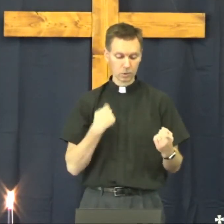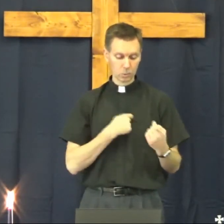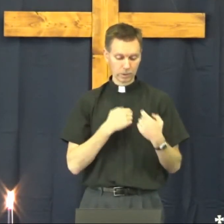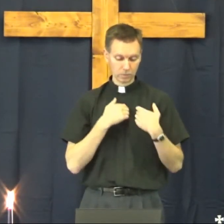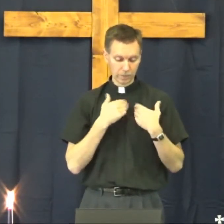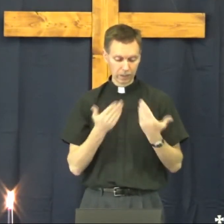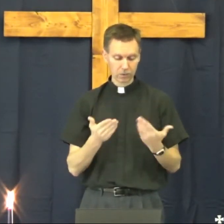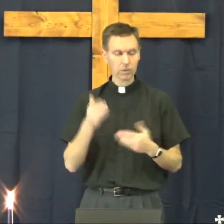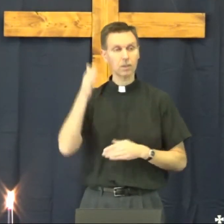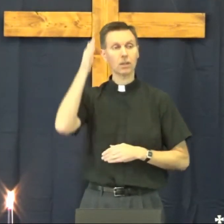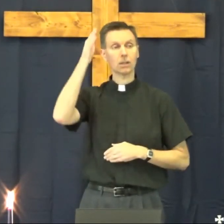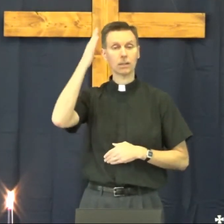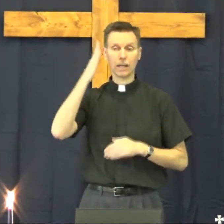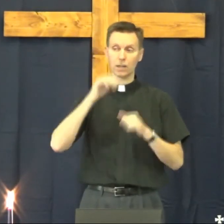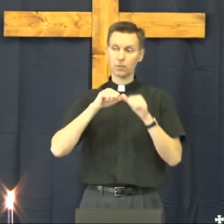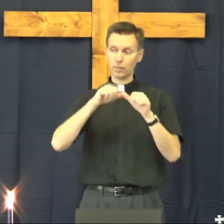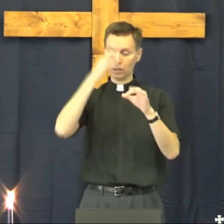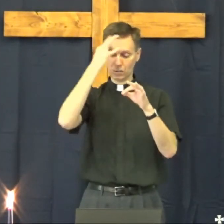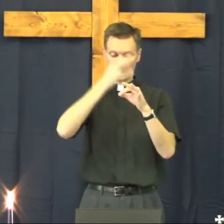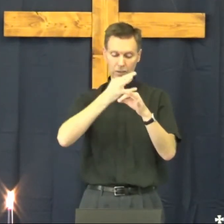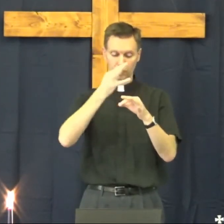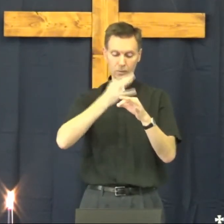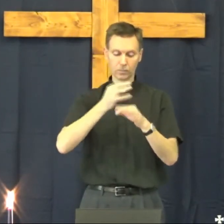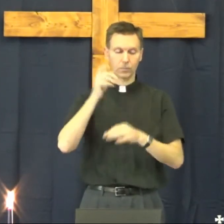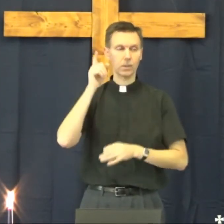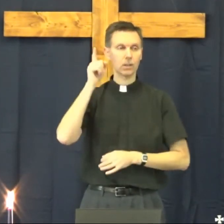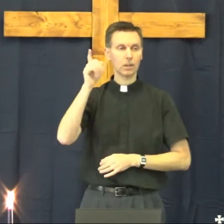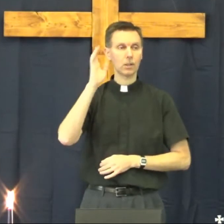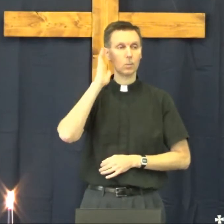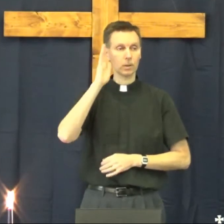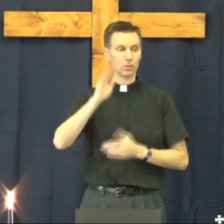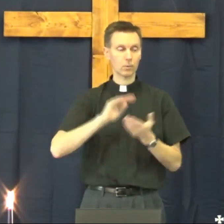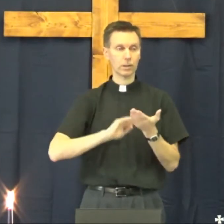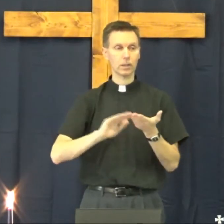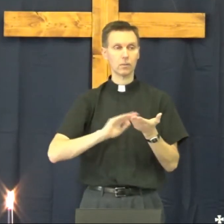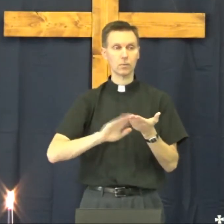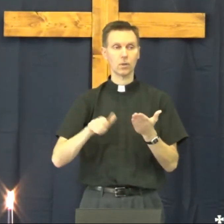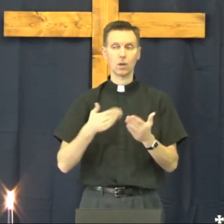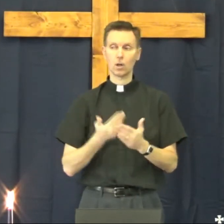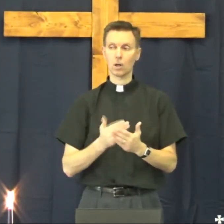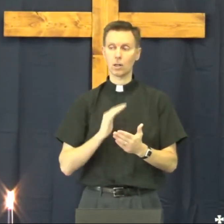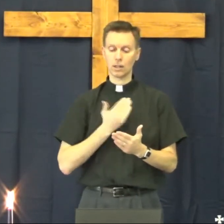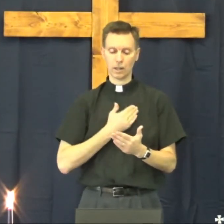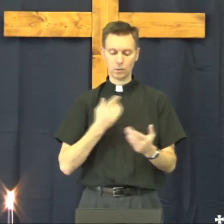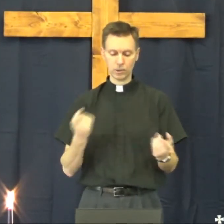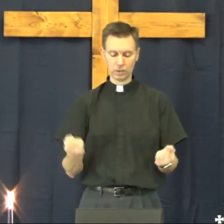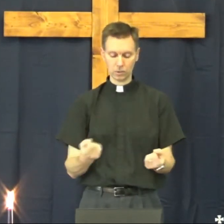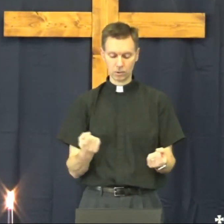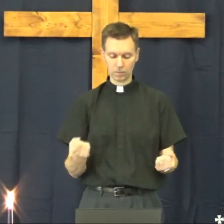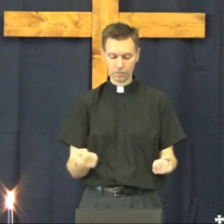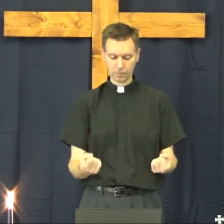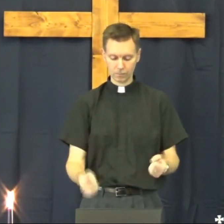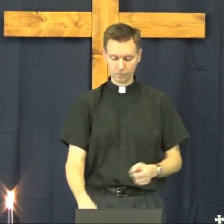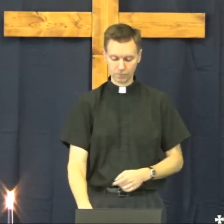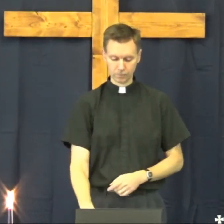we confess, God remains faithful. He will forgive all our sins.